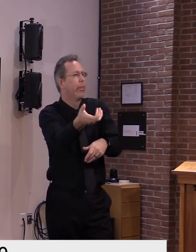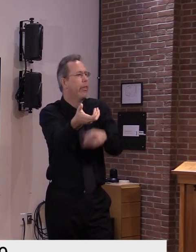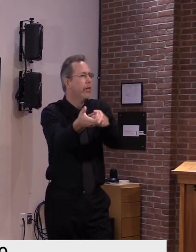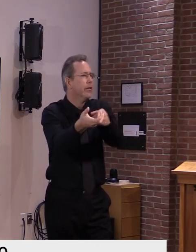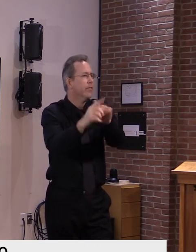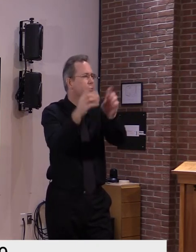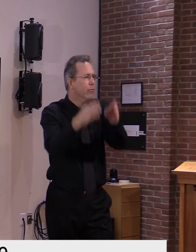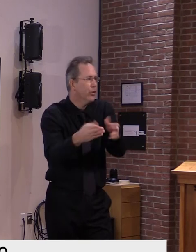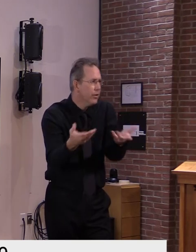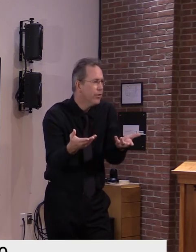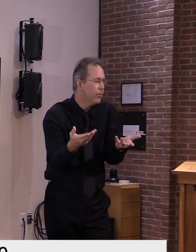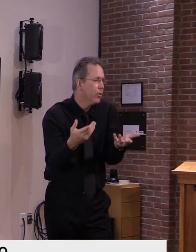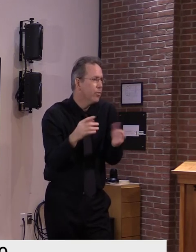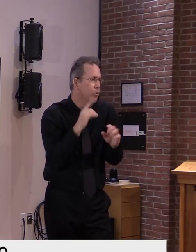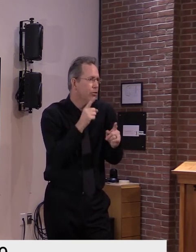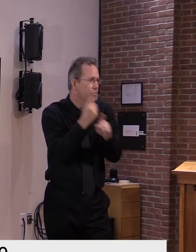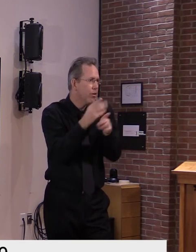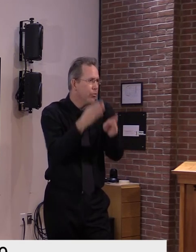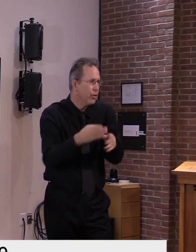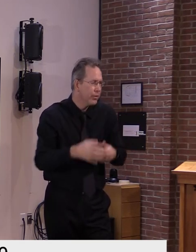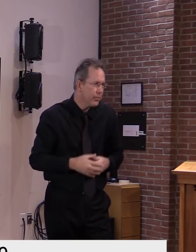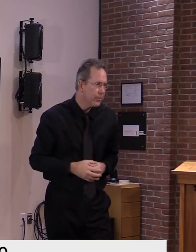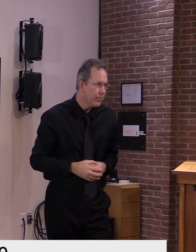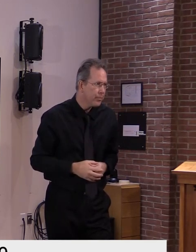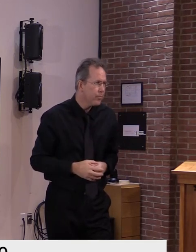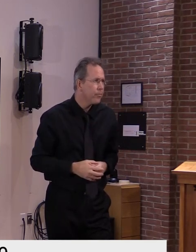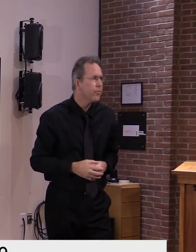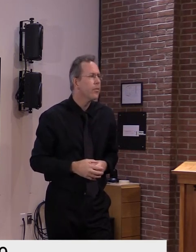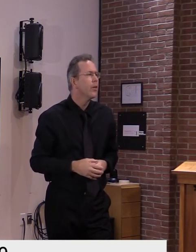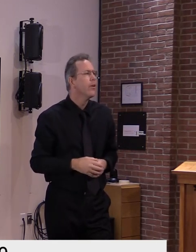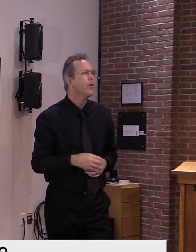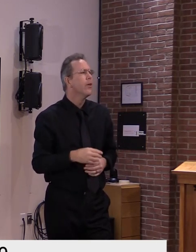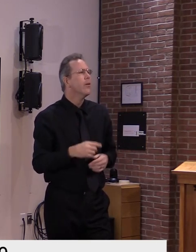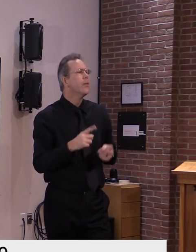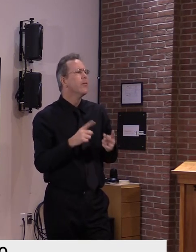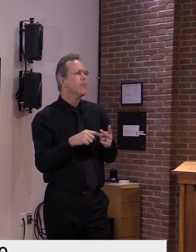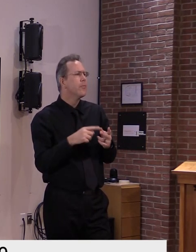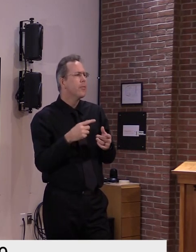terms of meeting with the community, Dr. Levine and myself are